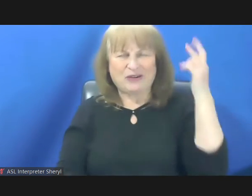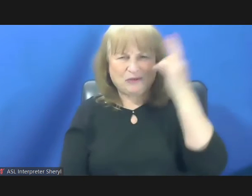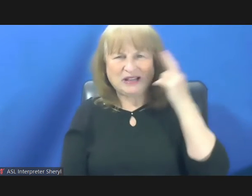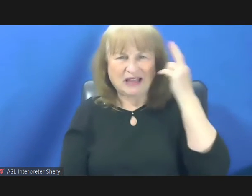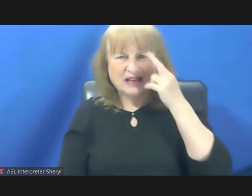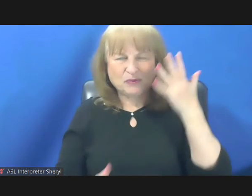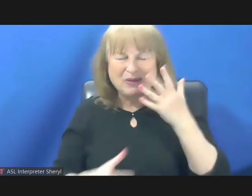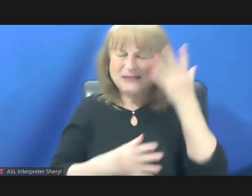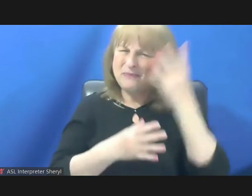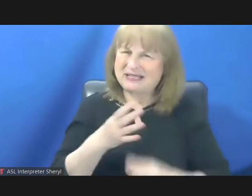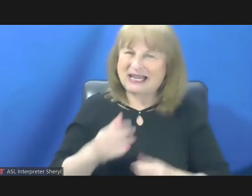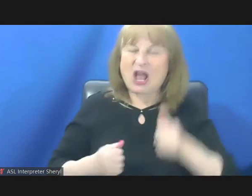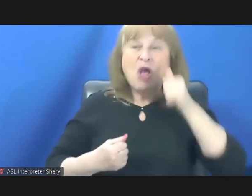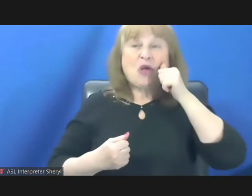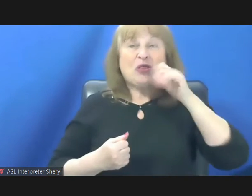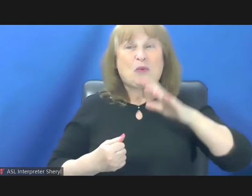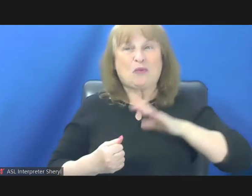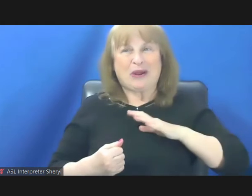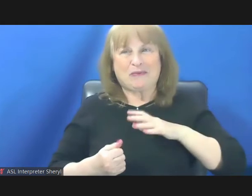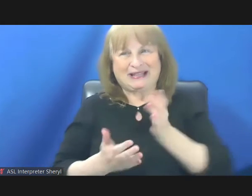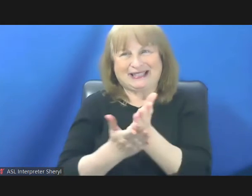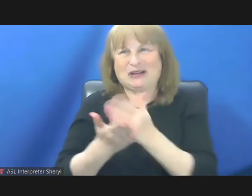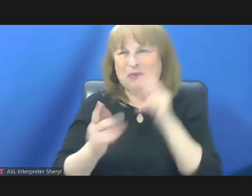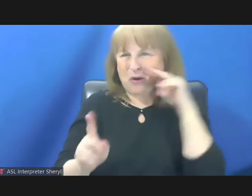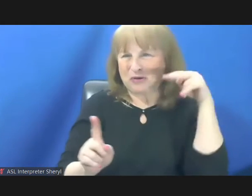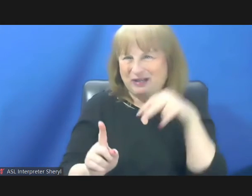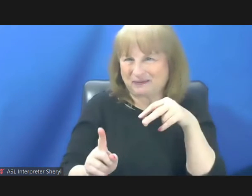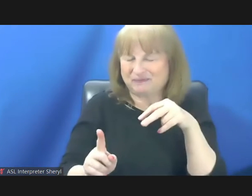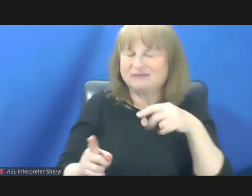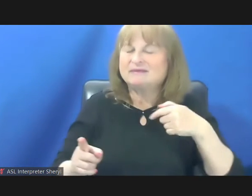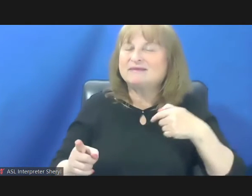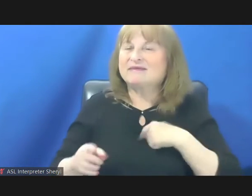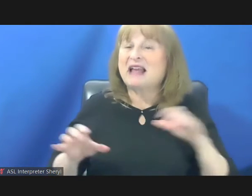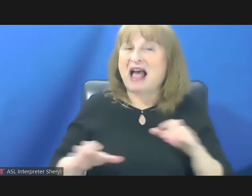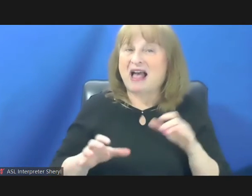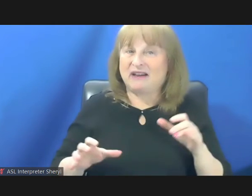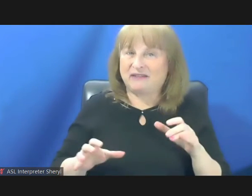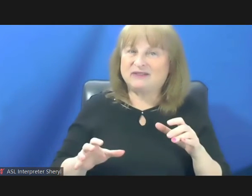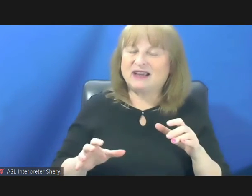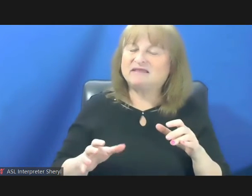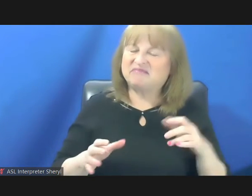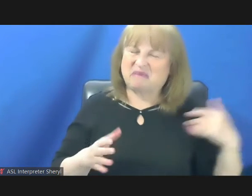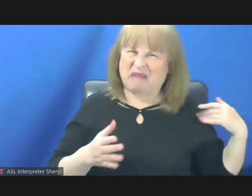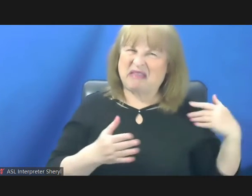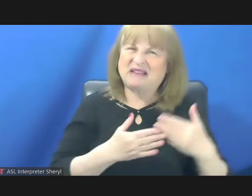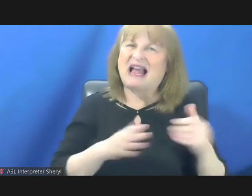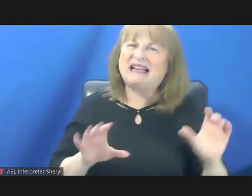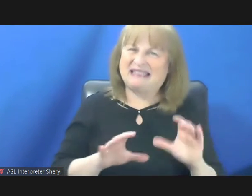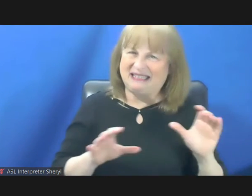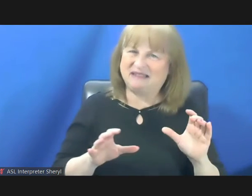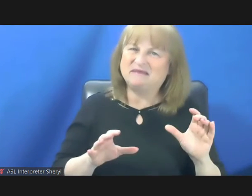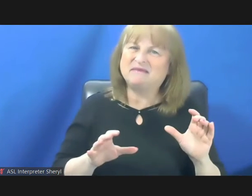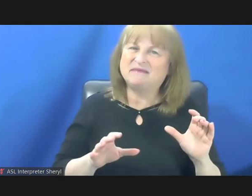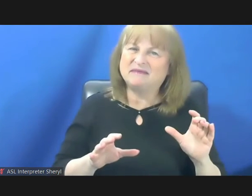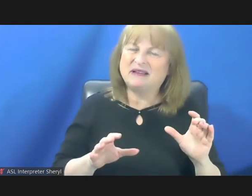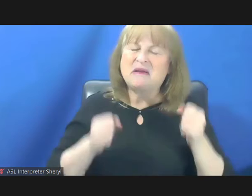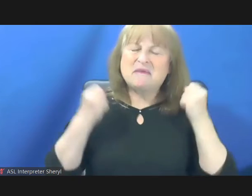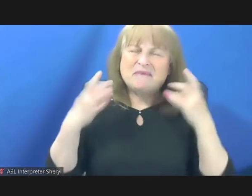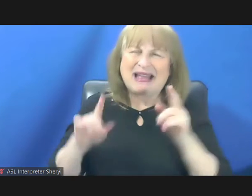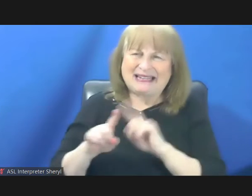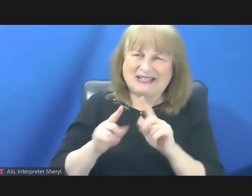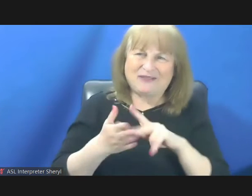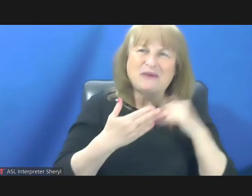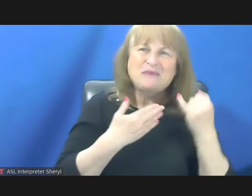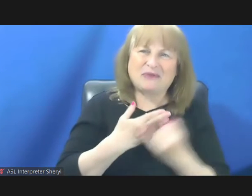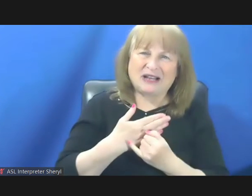was missing was the women's component. And I have done, by then, I have done numerous projects